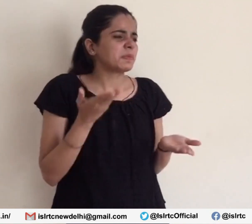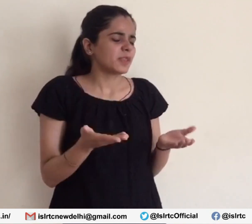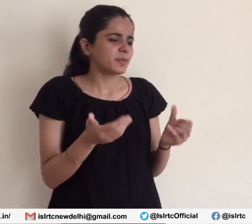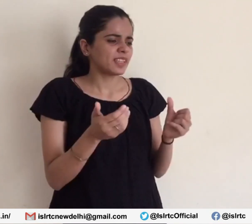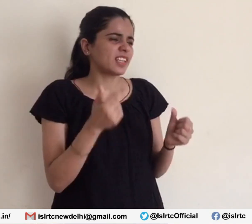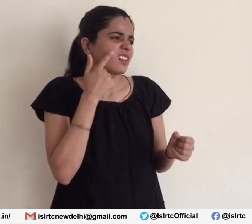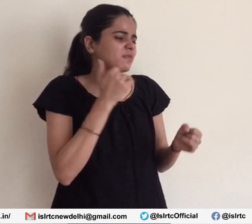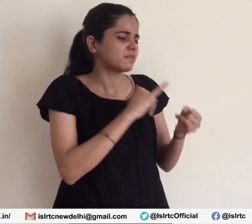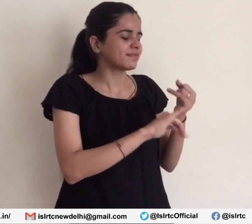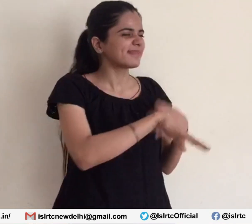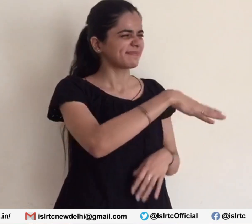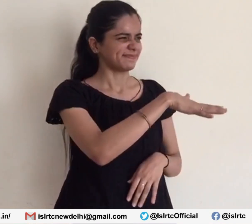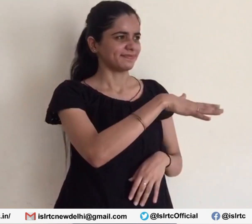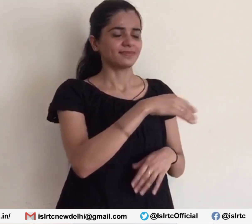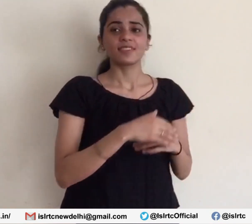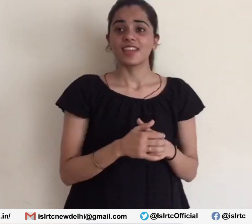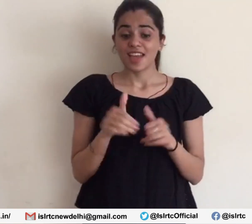I think ASL is better than ISL.